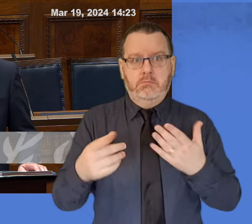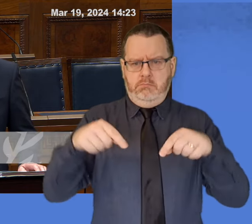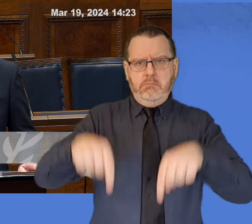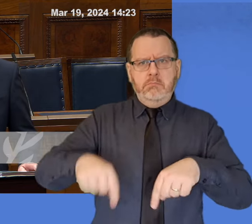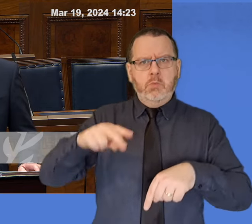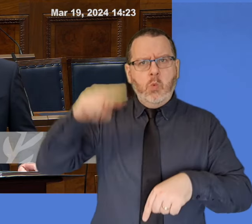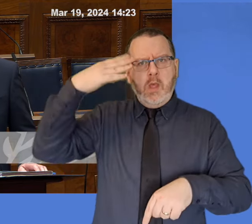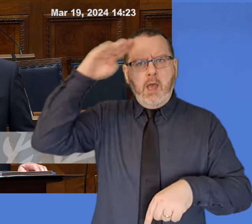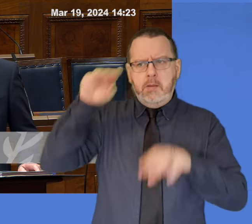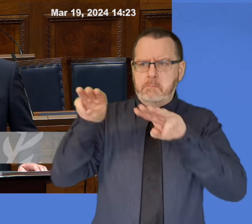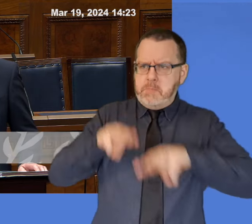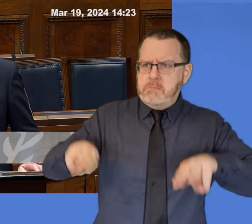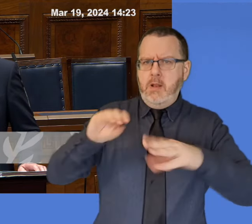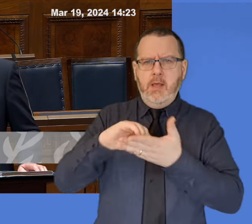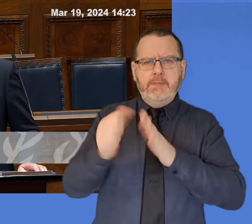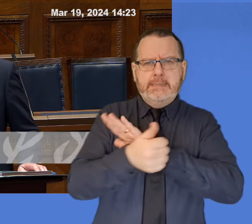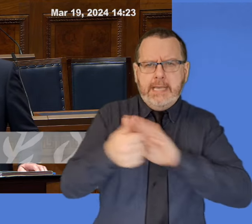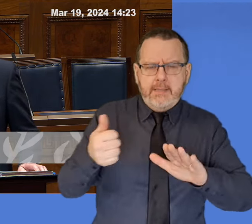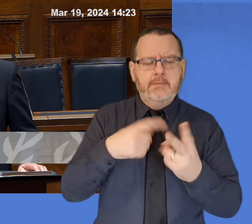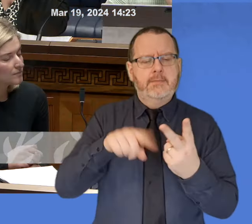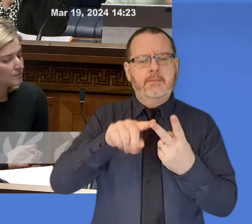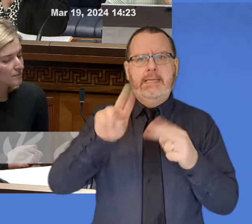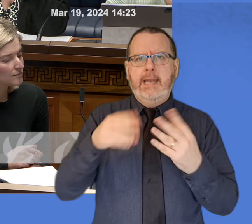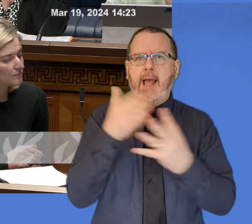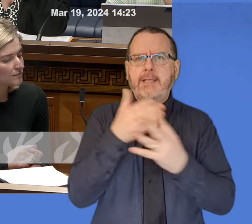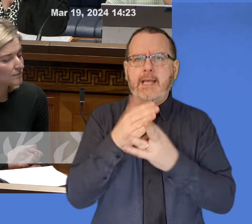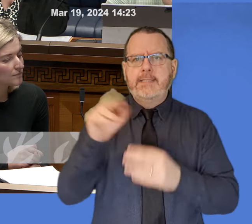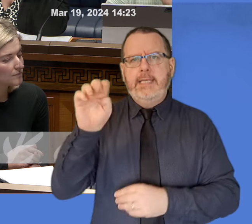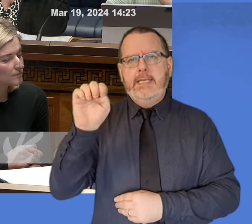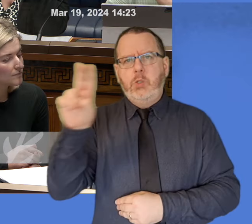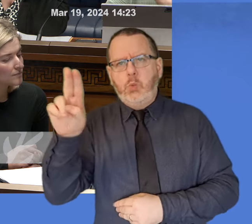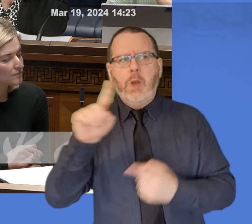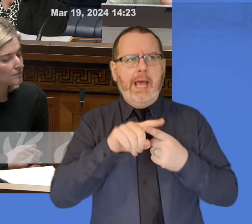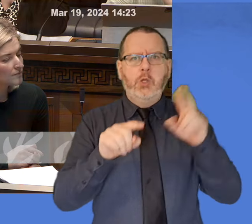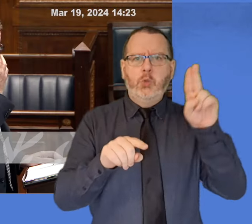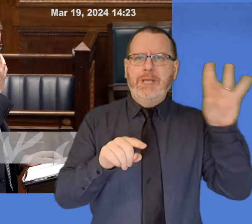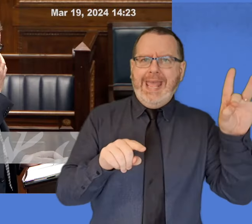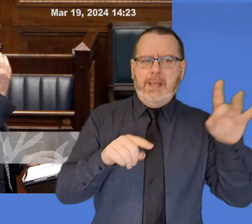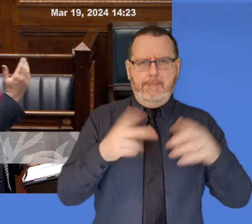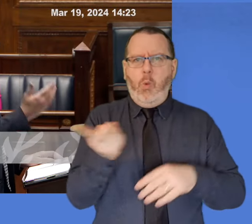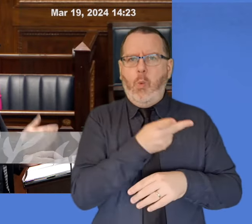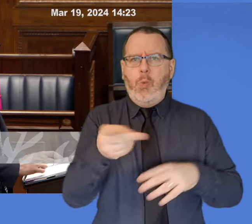markets, though the fact that we had an executive back in place, which meant people had a confidence that they could come and engage with us at the right level in